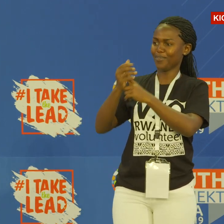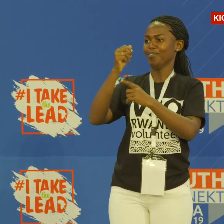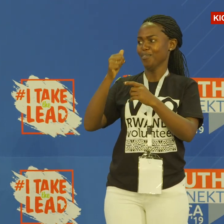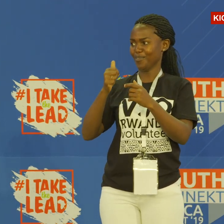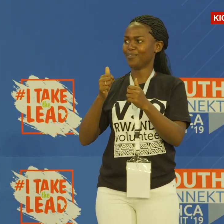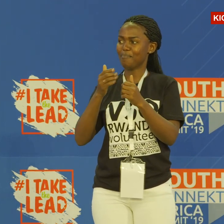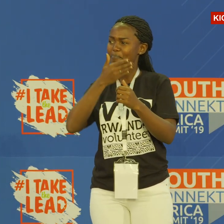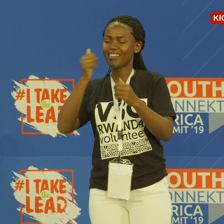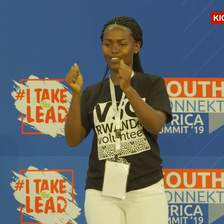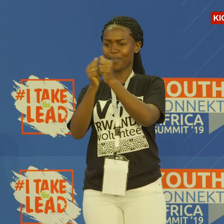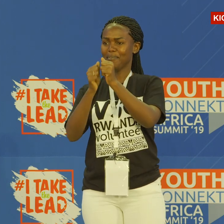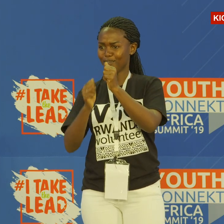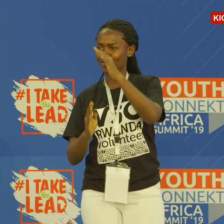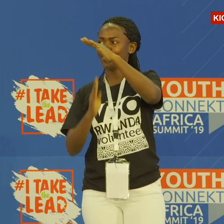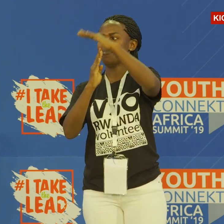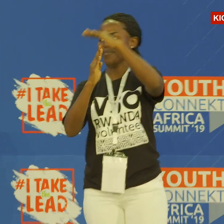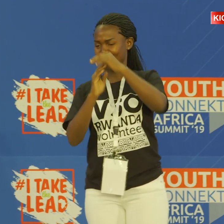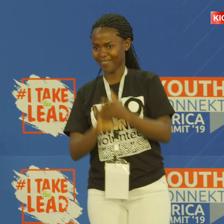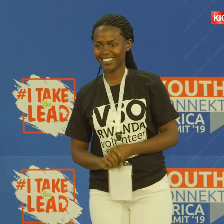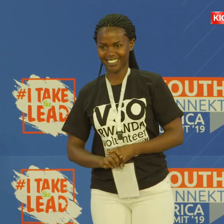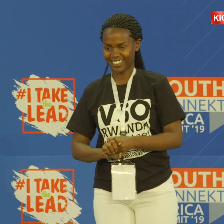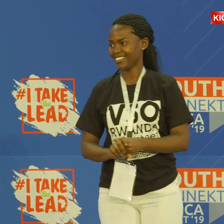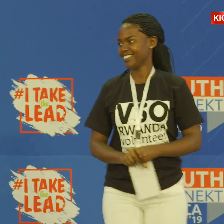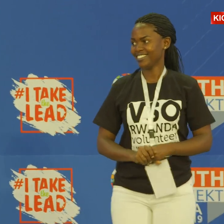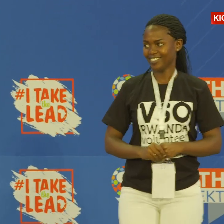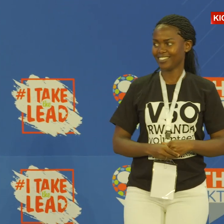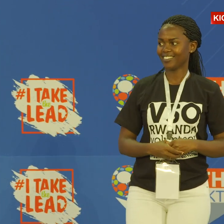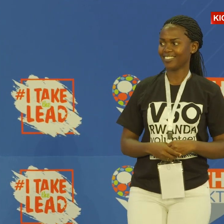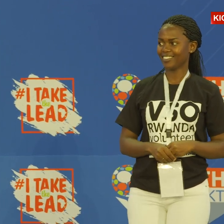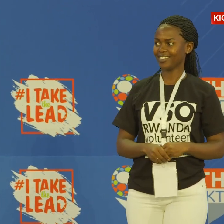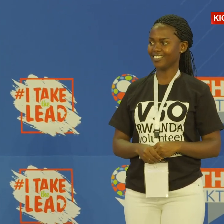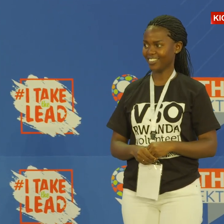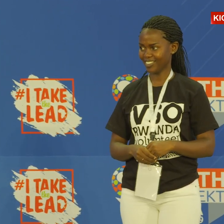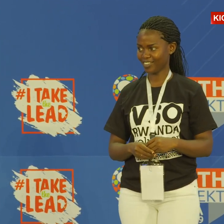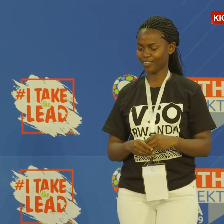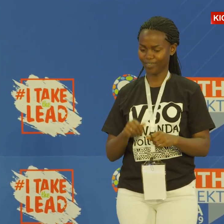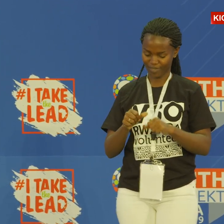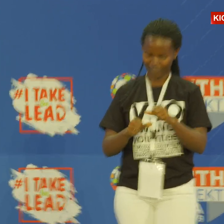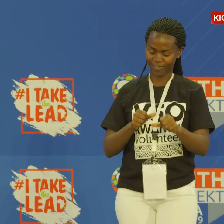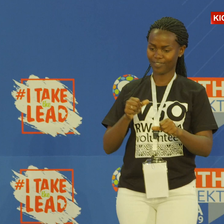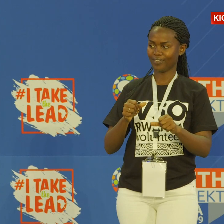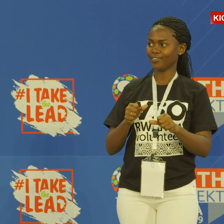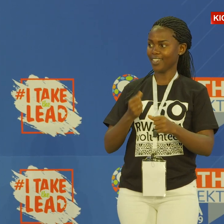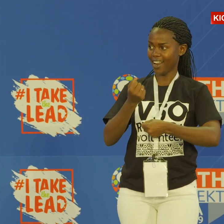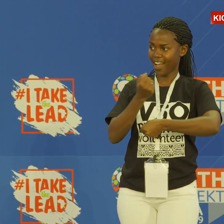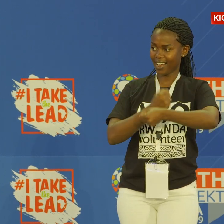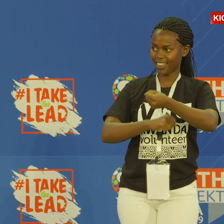And the fifth thing about the impact, in last international conference on family planning, the